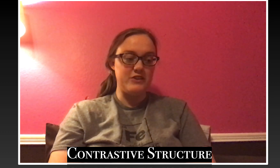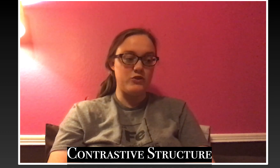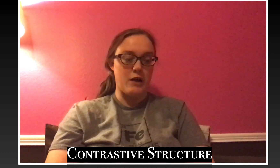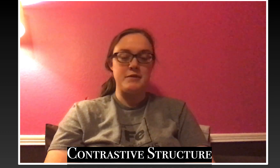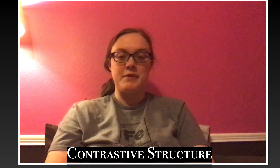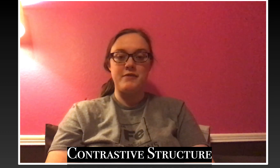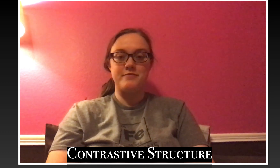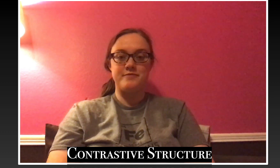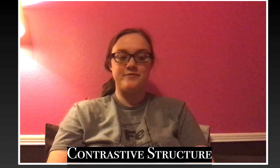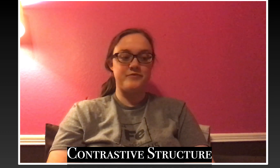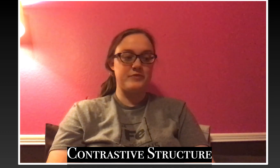copy me.